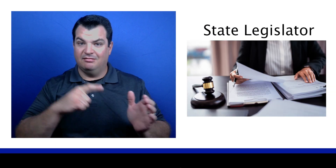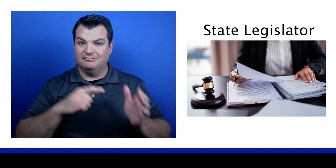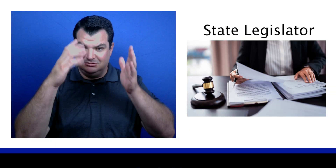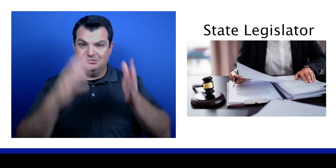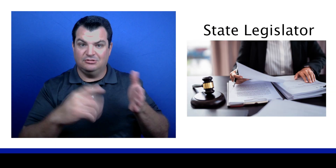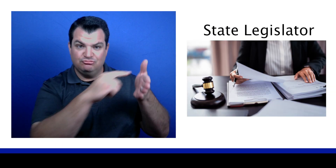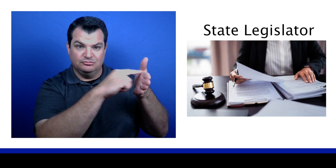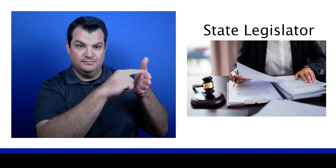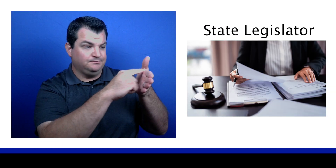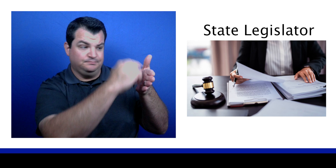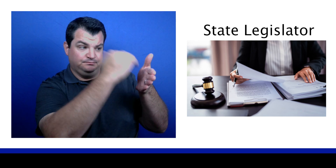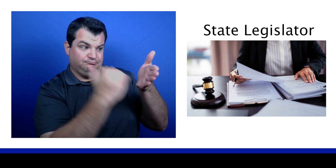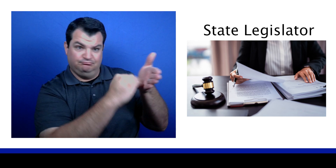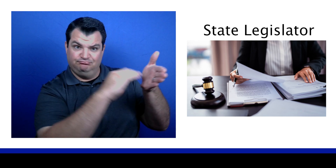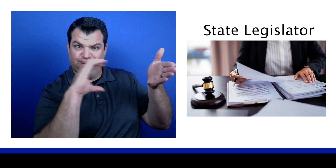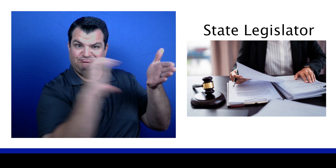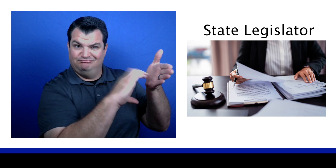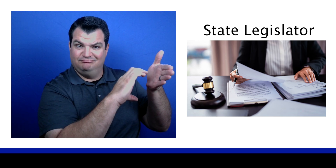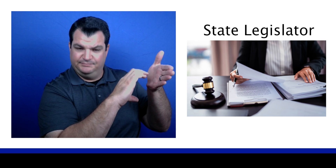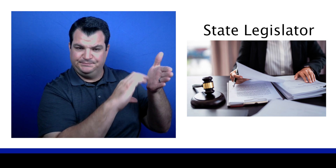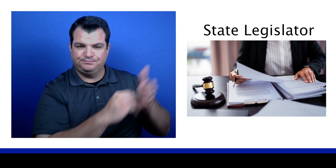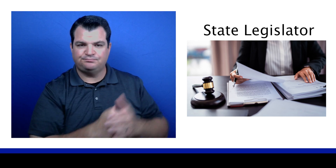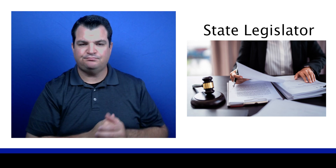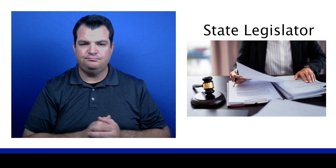State legislator.